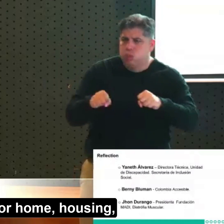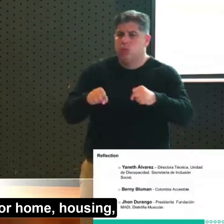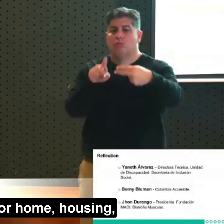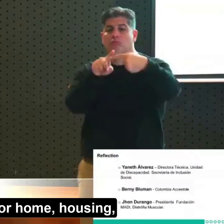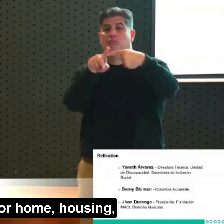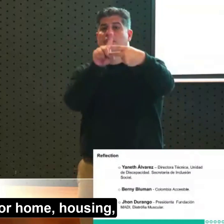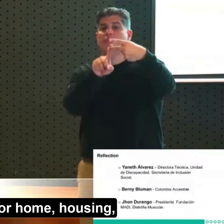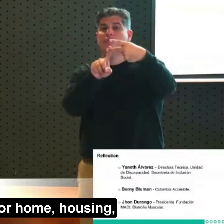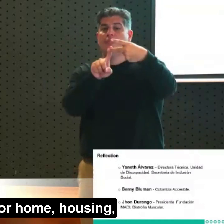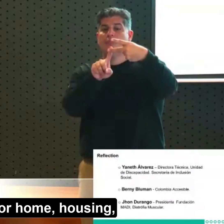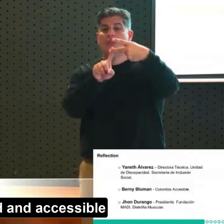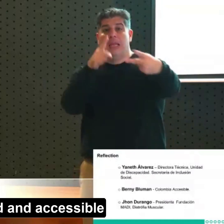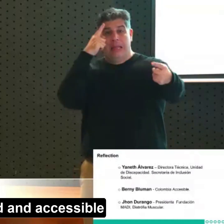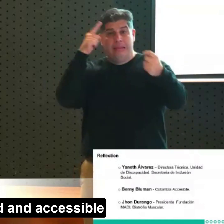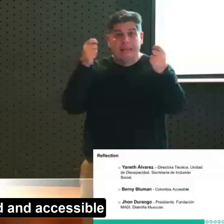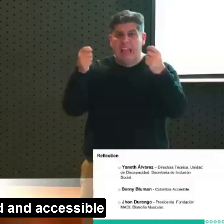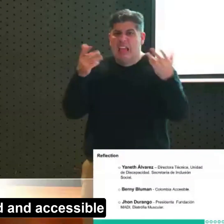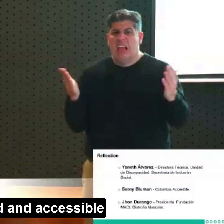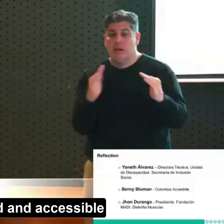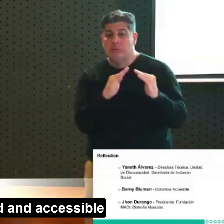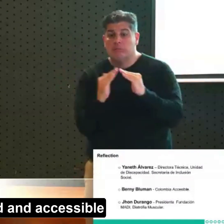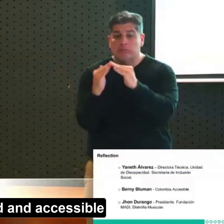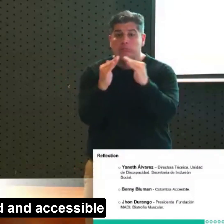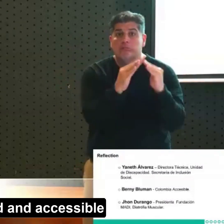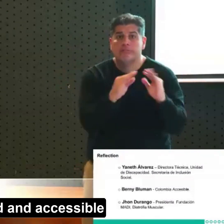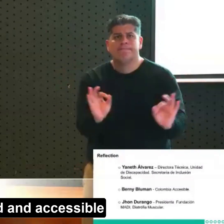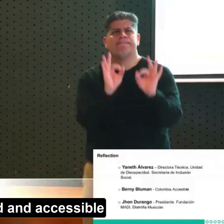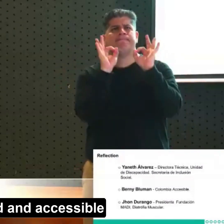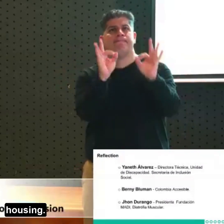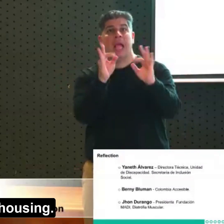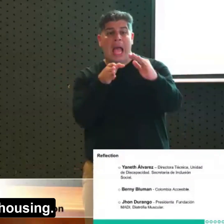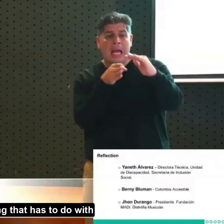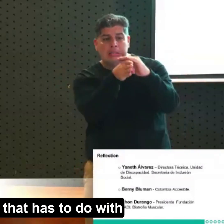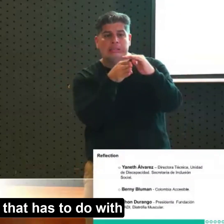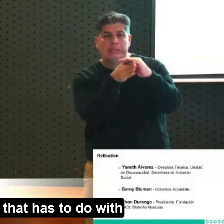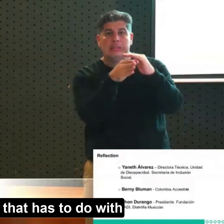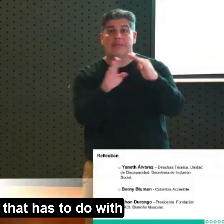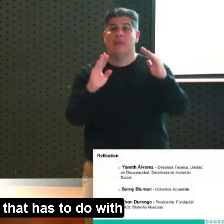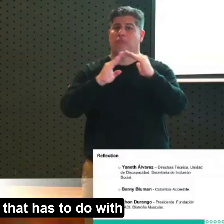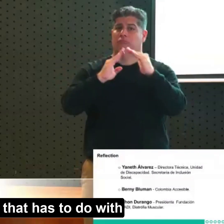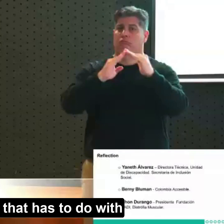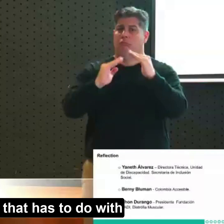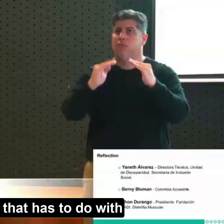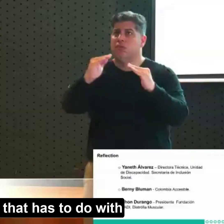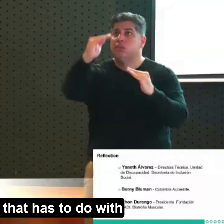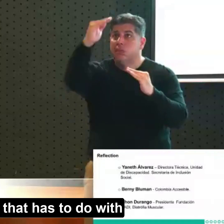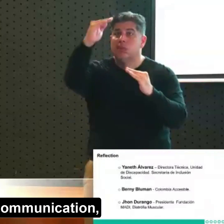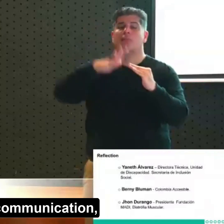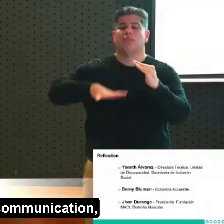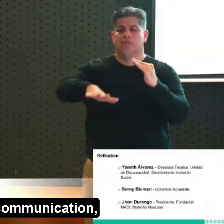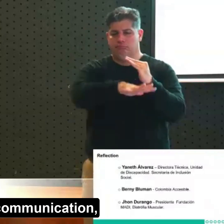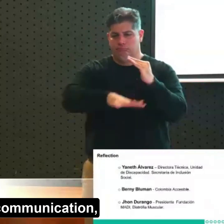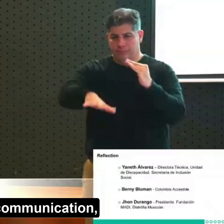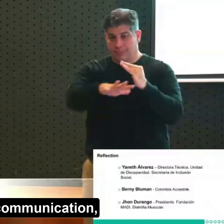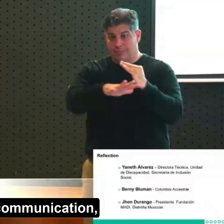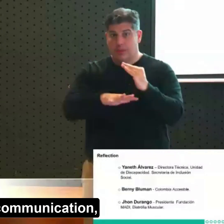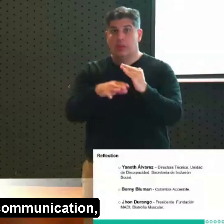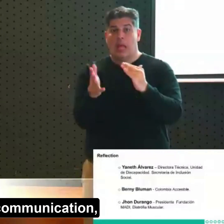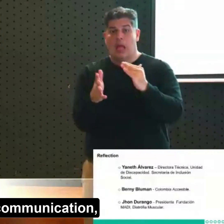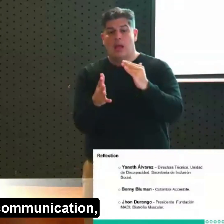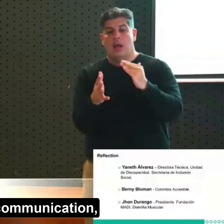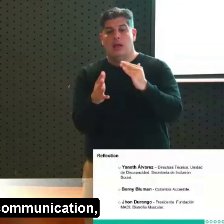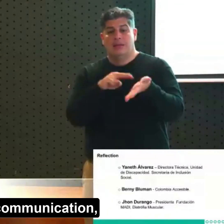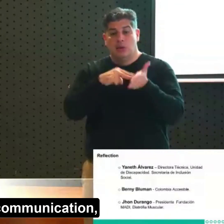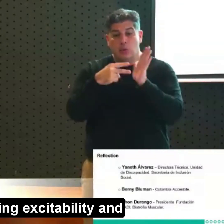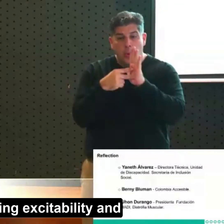strategy for housing, for dignified and accessible housing, everything that has to do with IT,